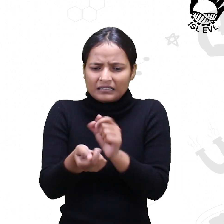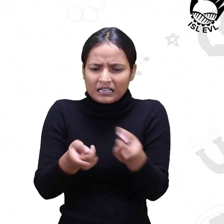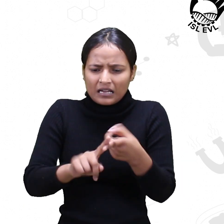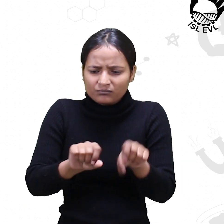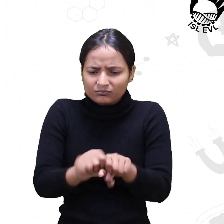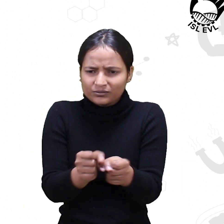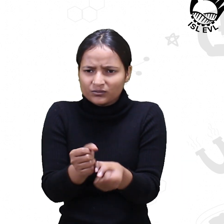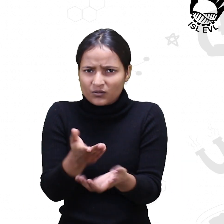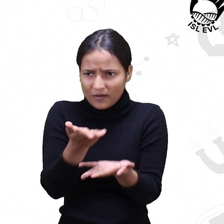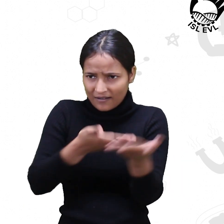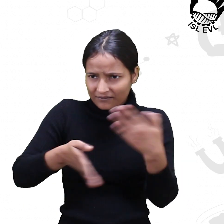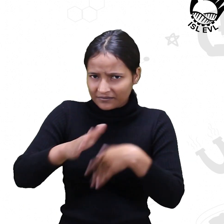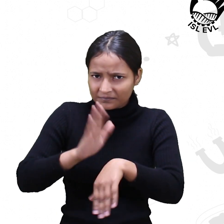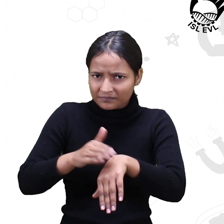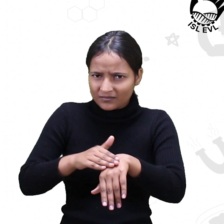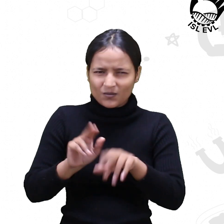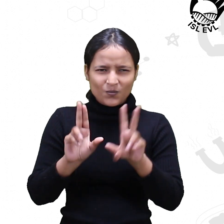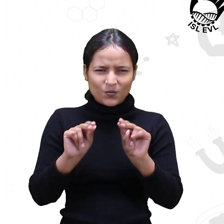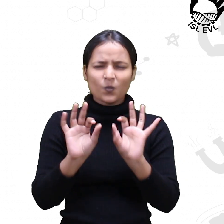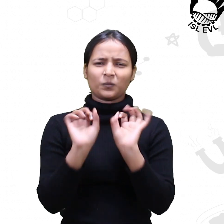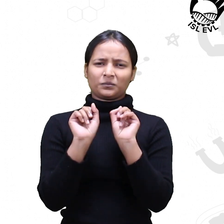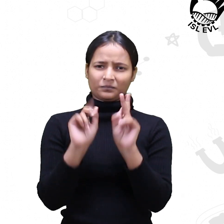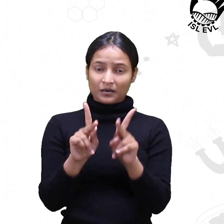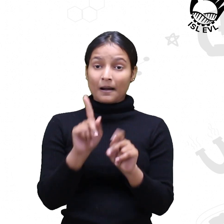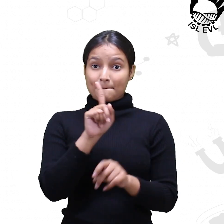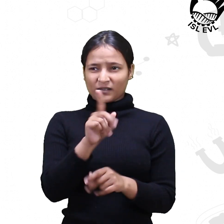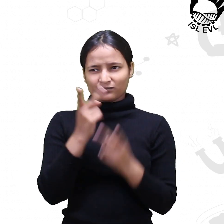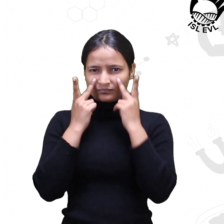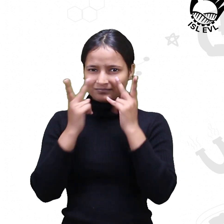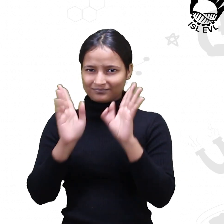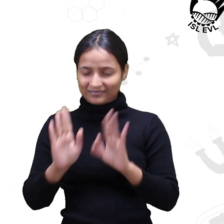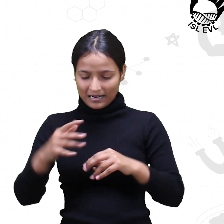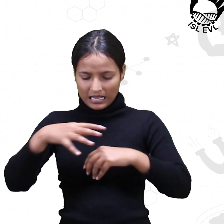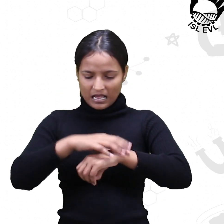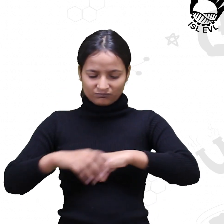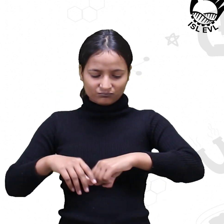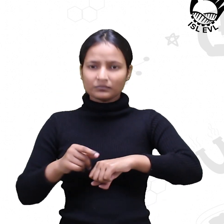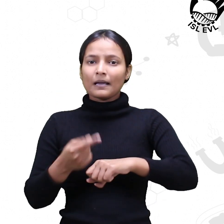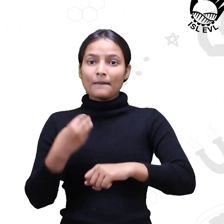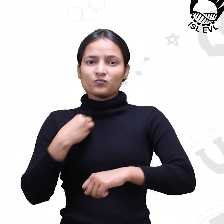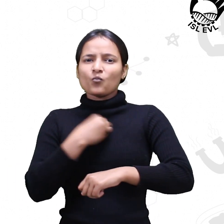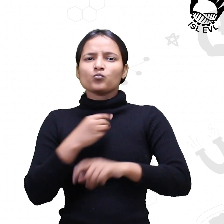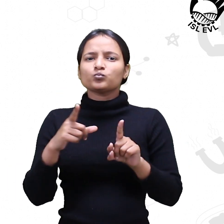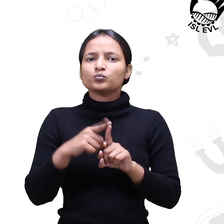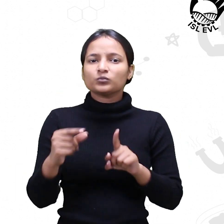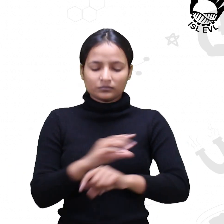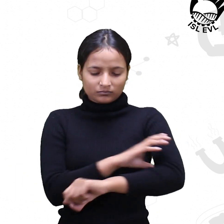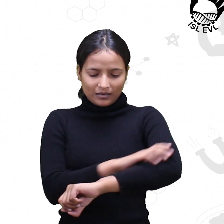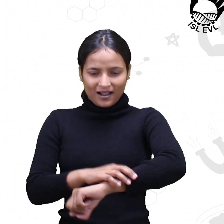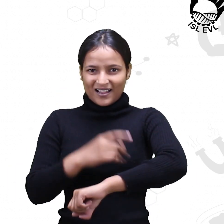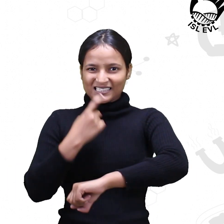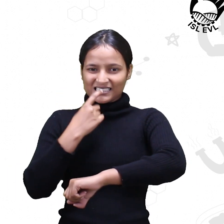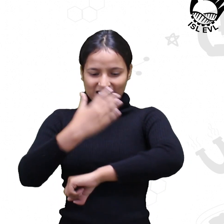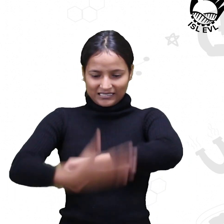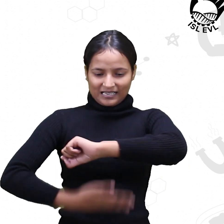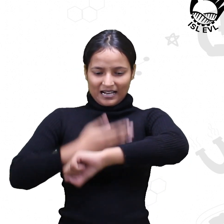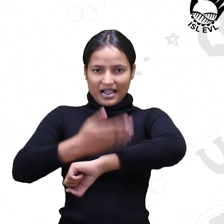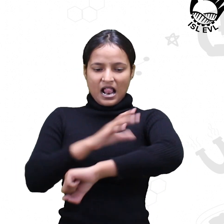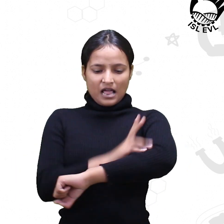right? The fracture will be healed, then the doctor will remove the hard plaster, but you will still